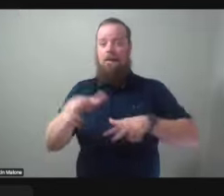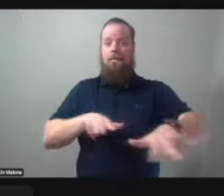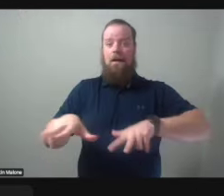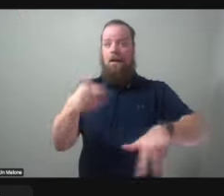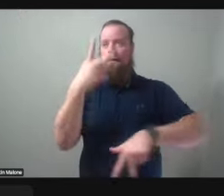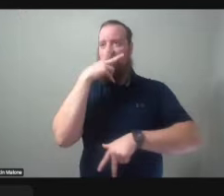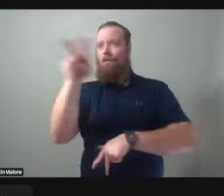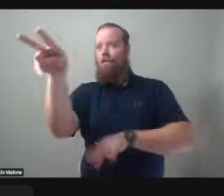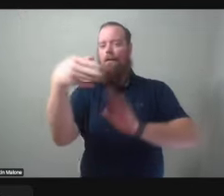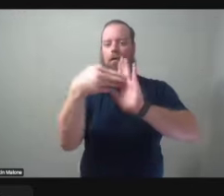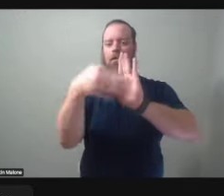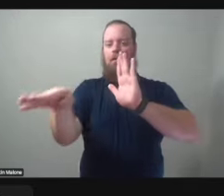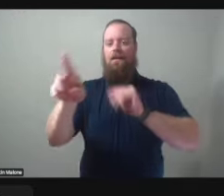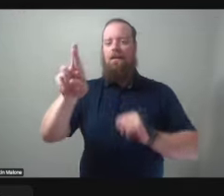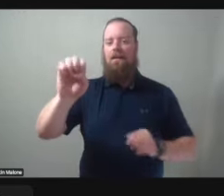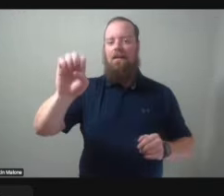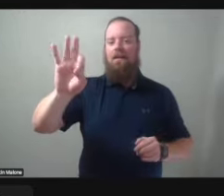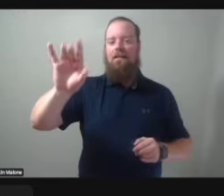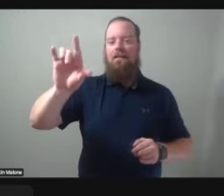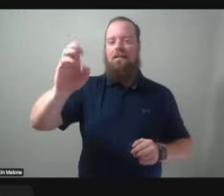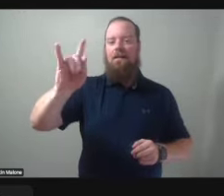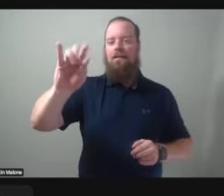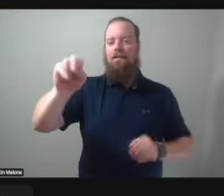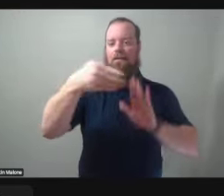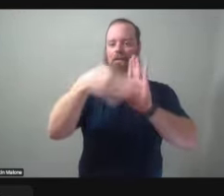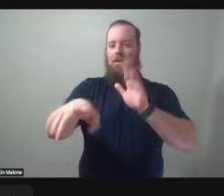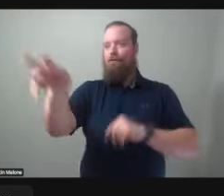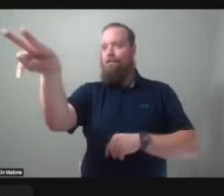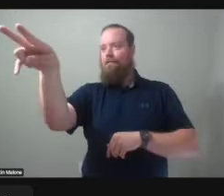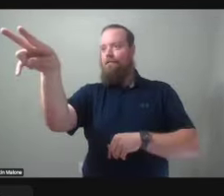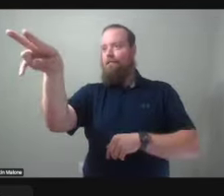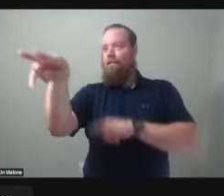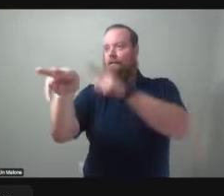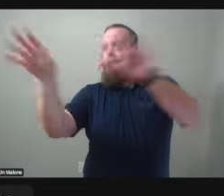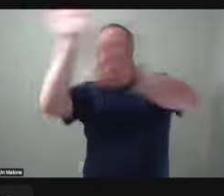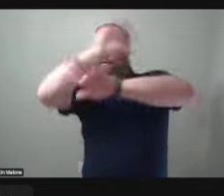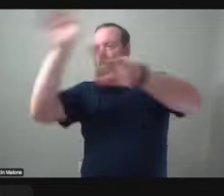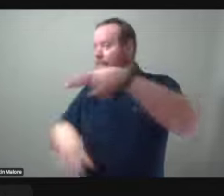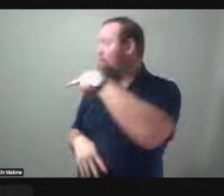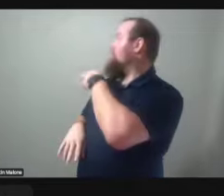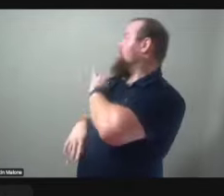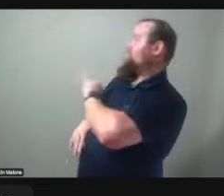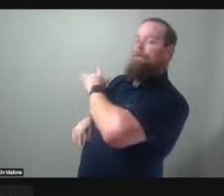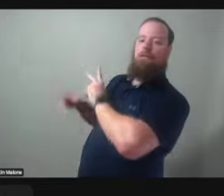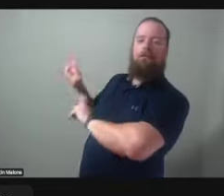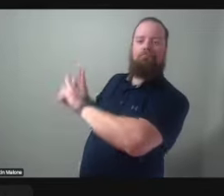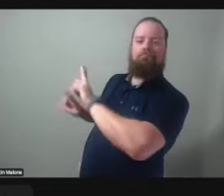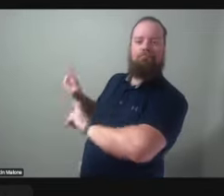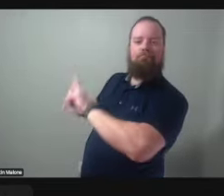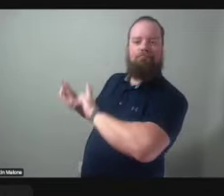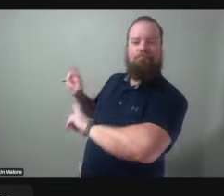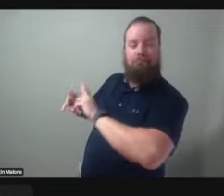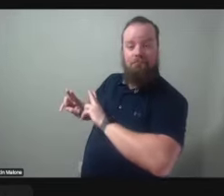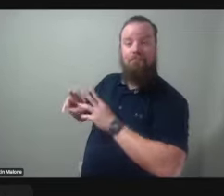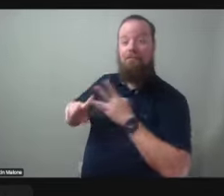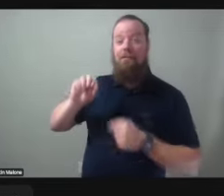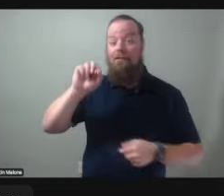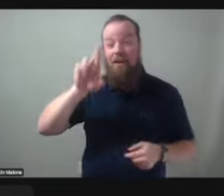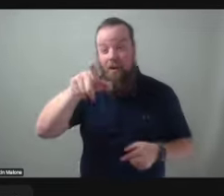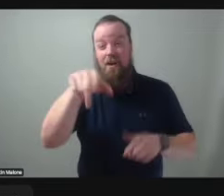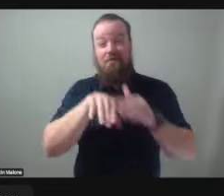generally tend to have open areas or glass areas where you